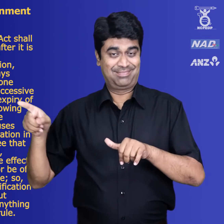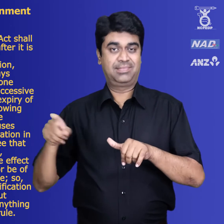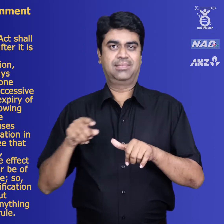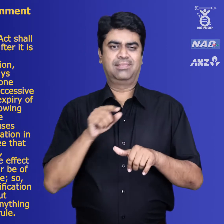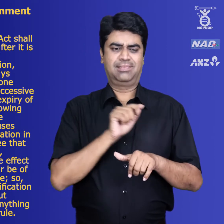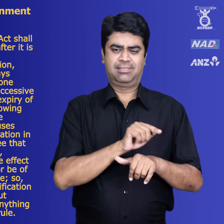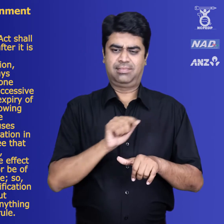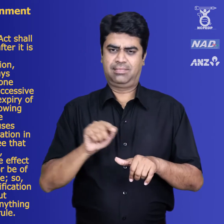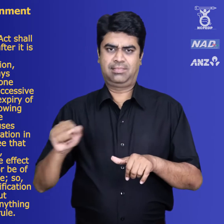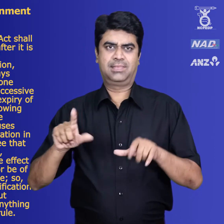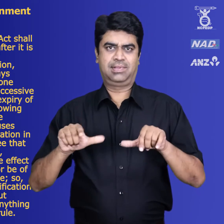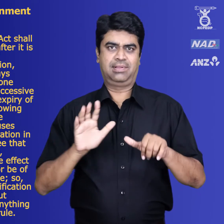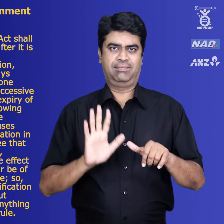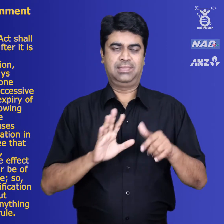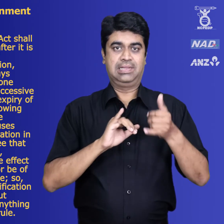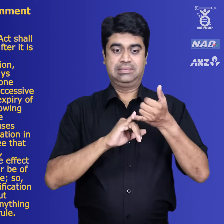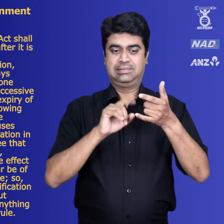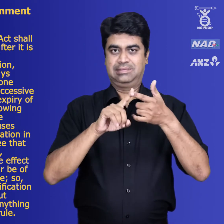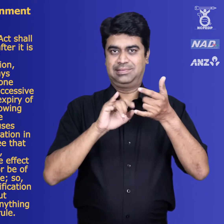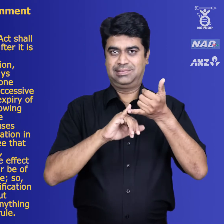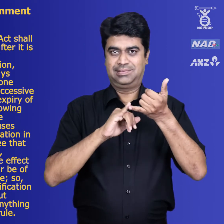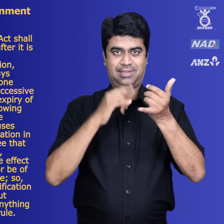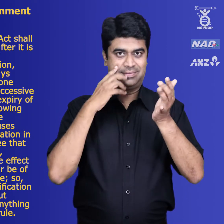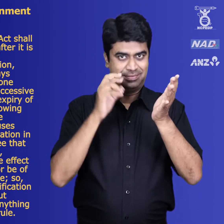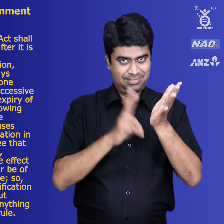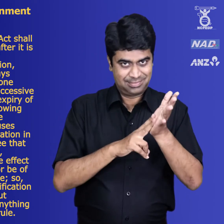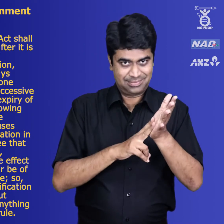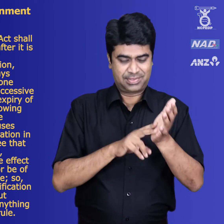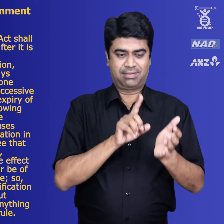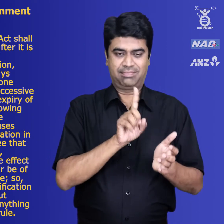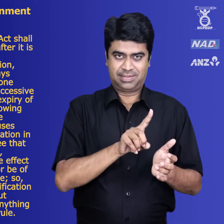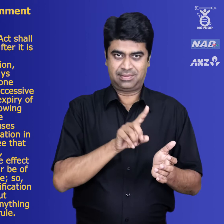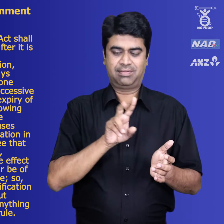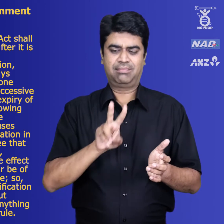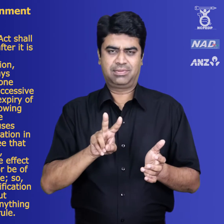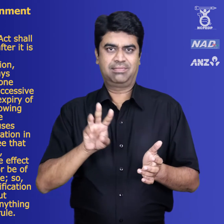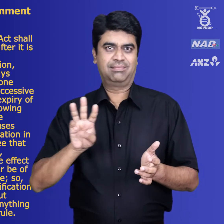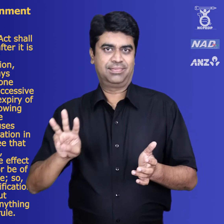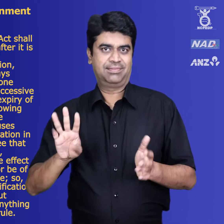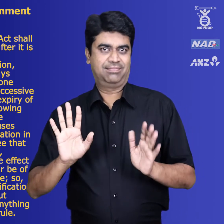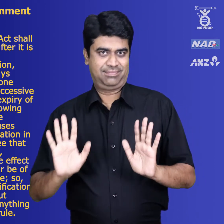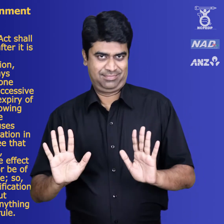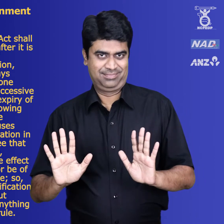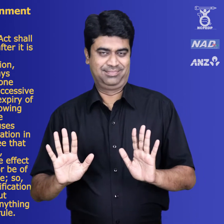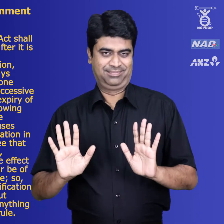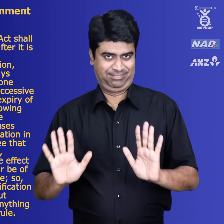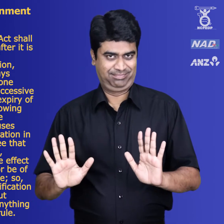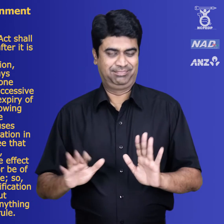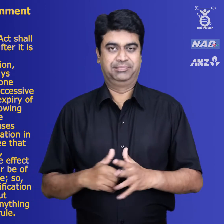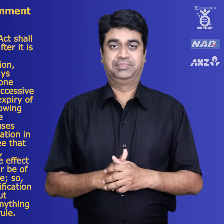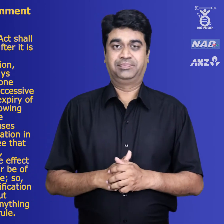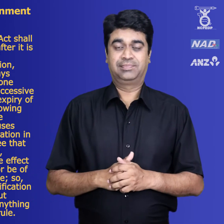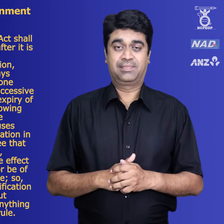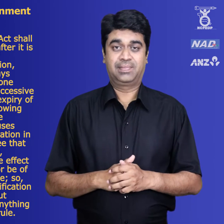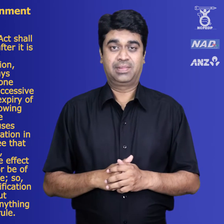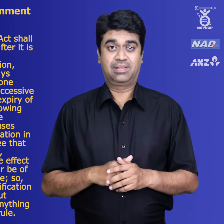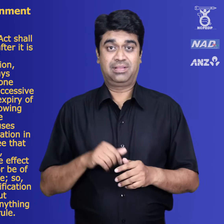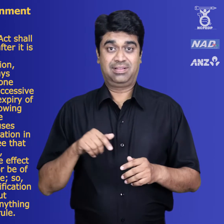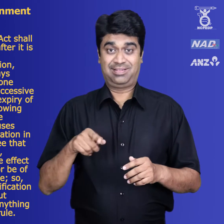is in session, for a total period of 30 days, which may be comprised in one session or in 2 or more successive